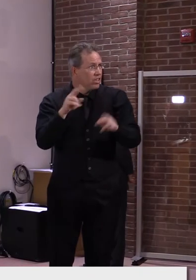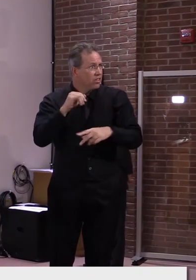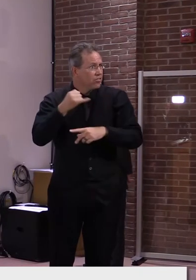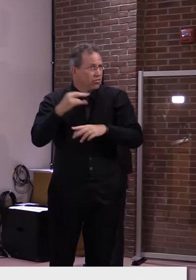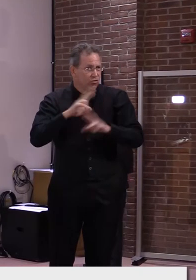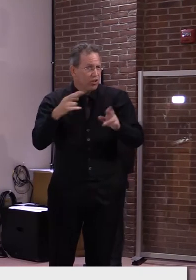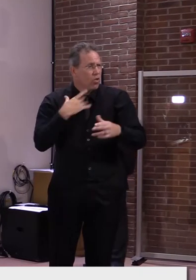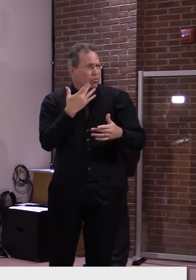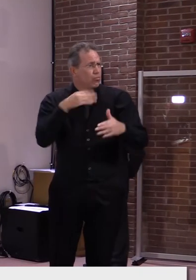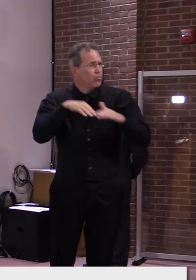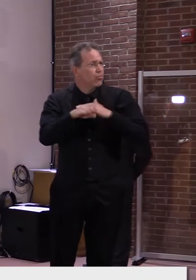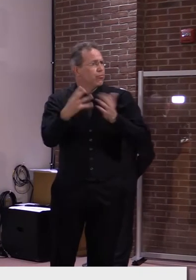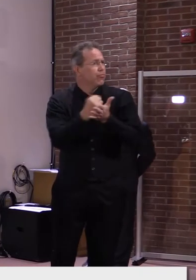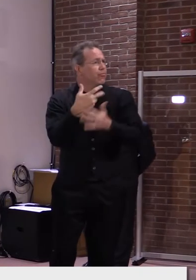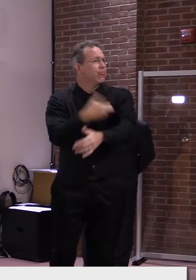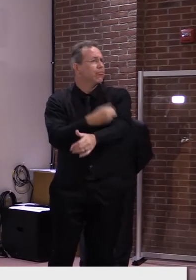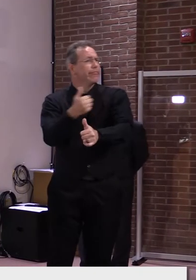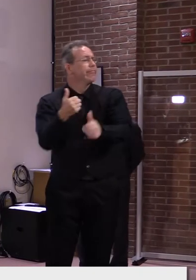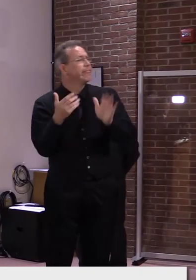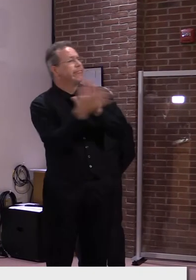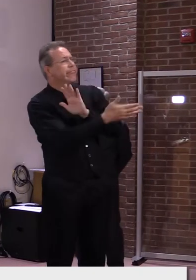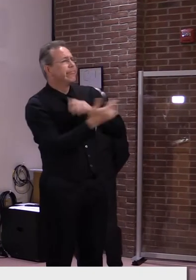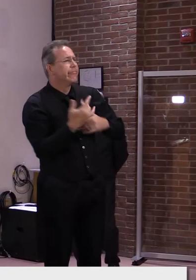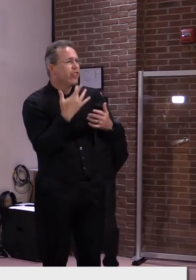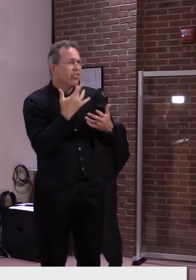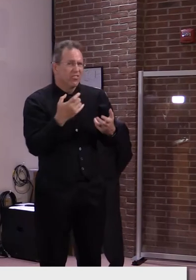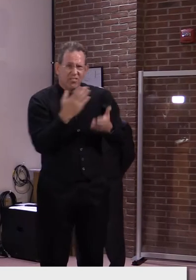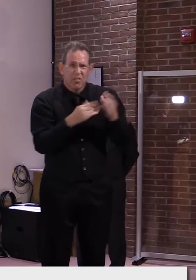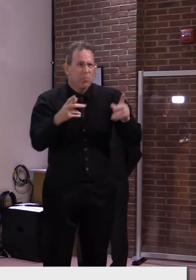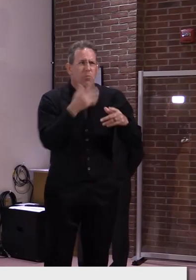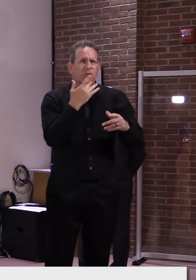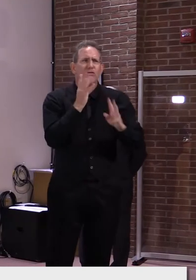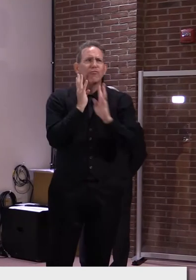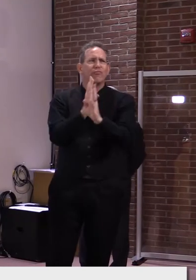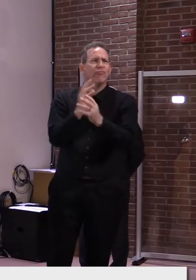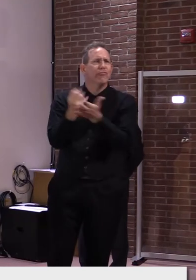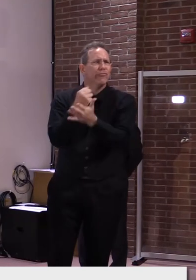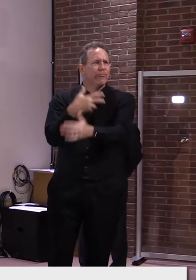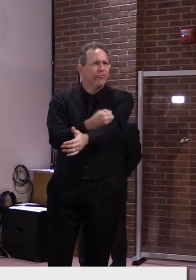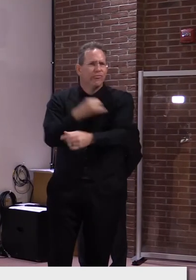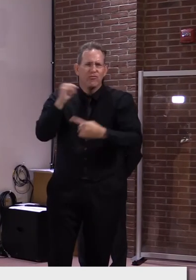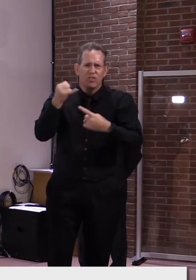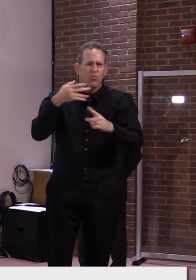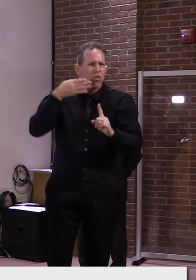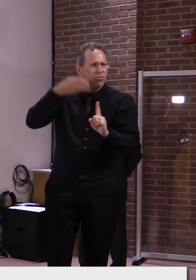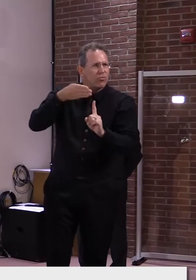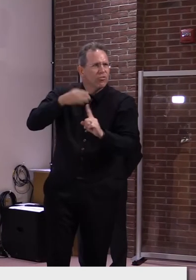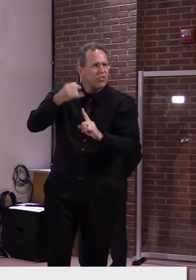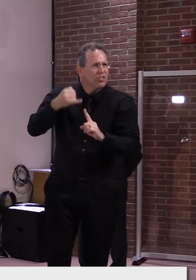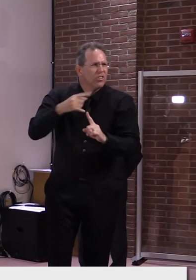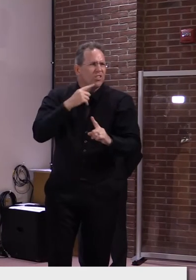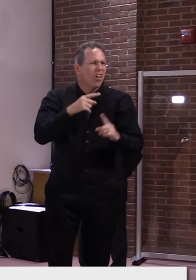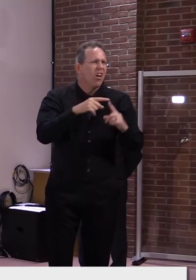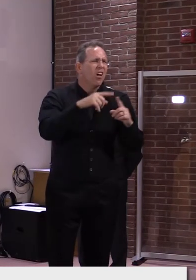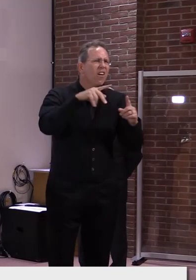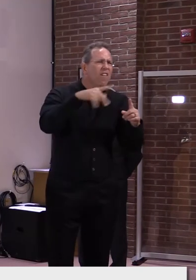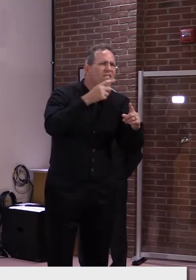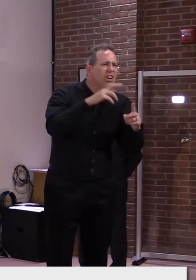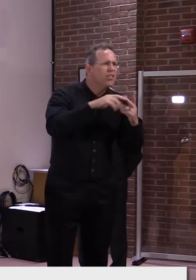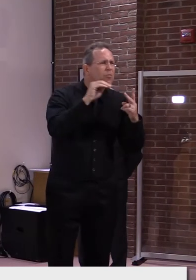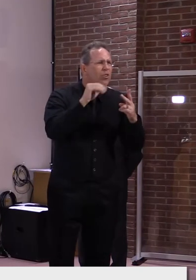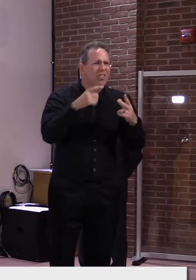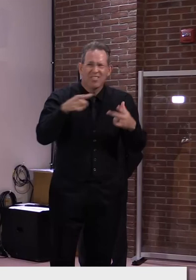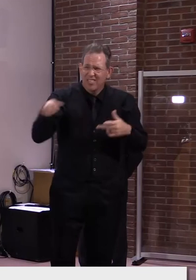if there's a way to get that message out, or is it just another one of those the left hand doesn't know what the right hand is doing and try to coordinate with the federal